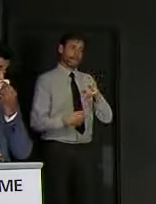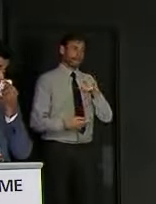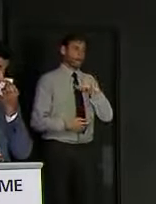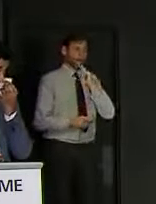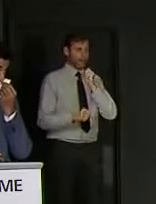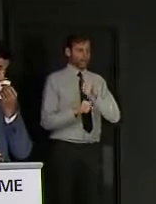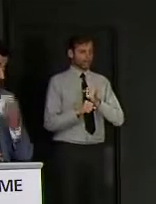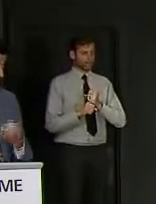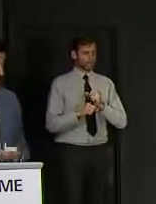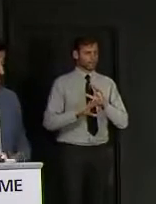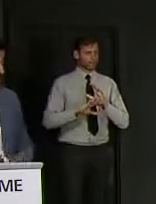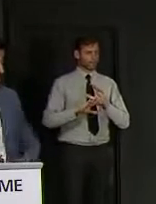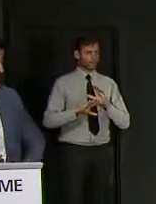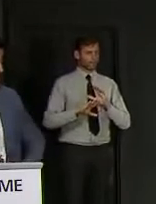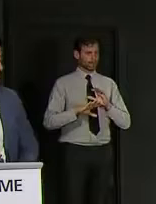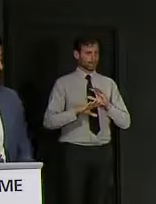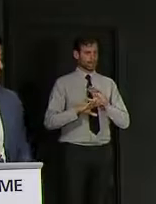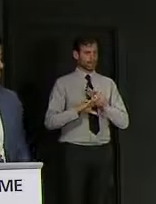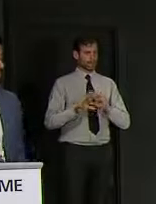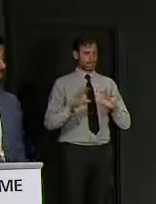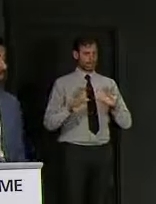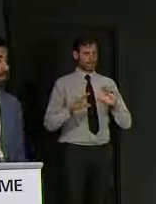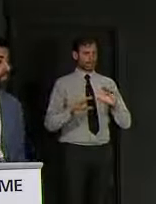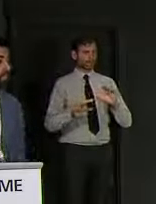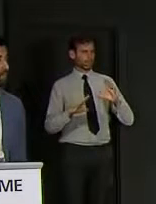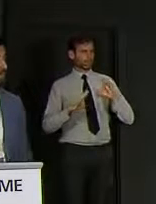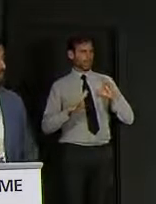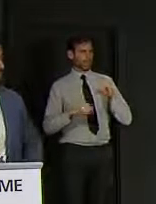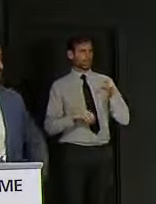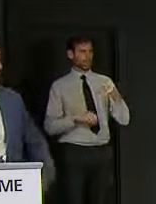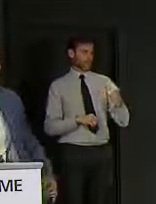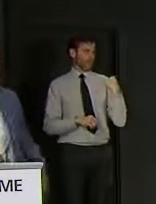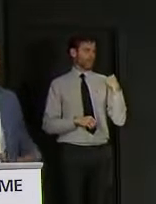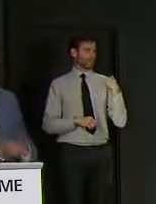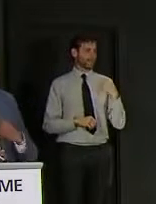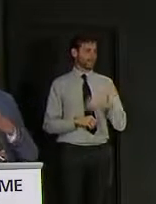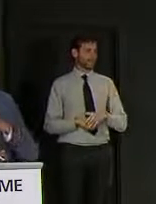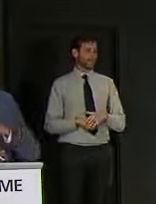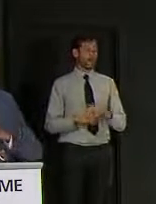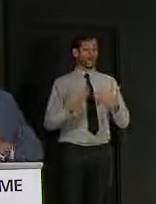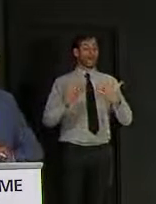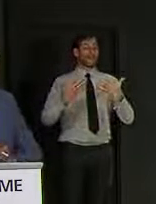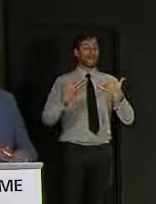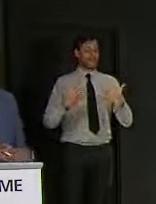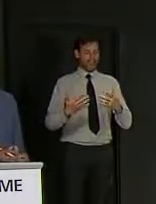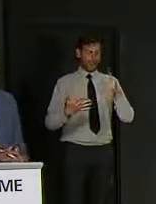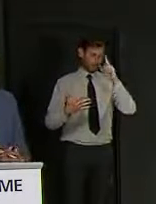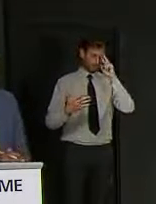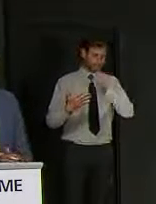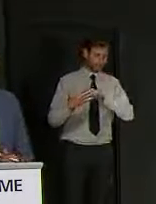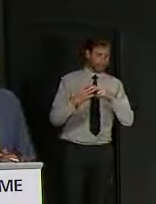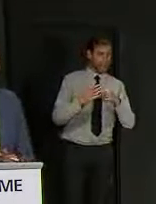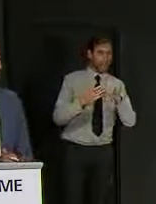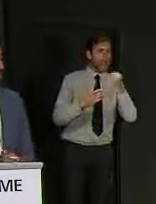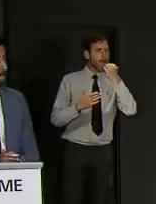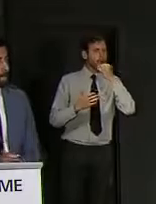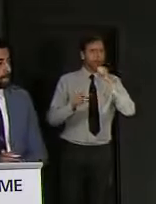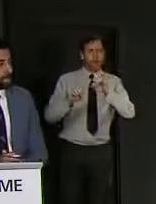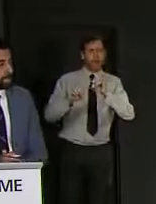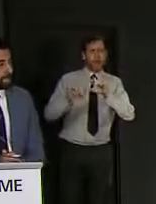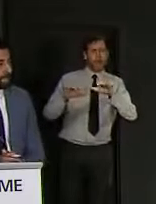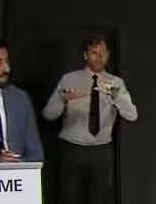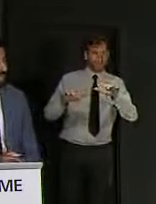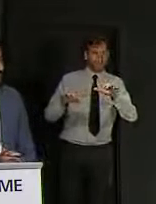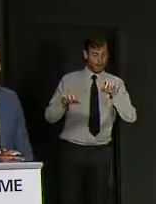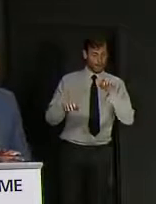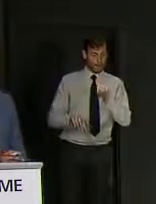agenda just over a week or so ago, what modelling are you now doing around the impact that they might have, plus the